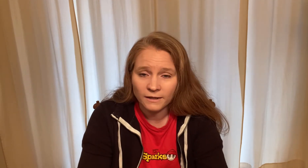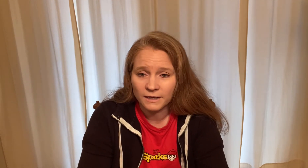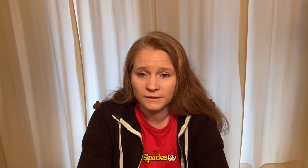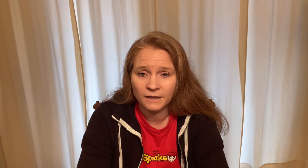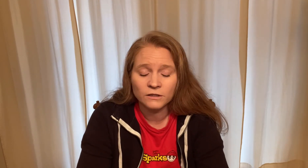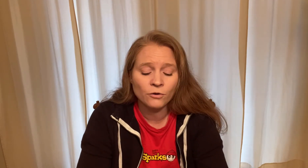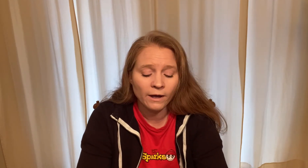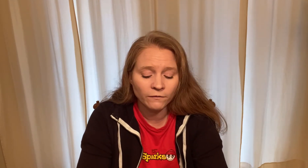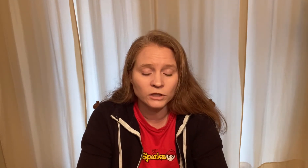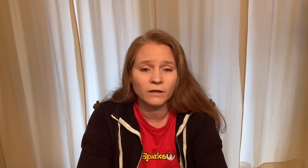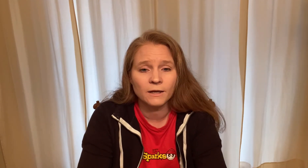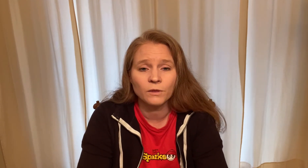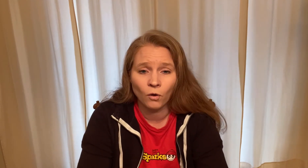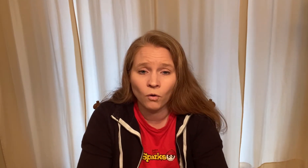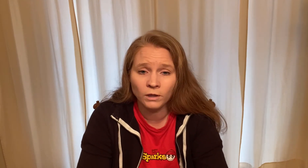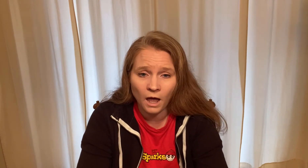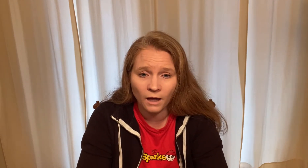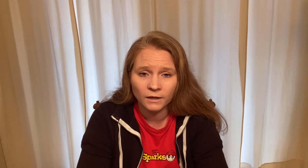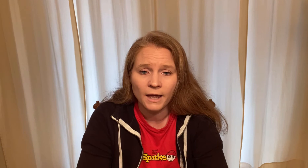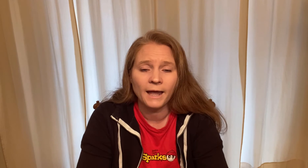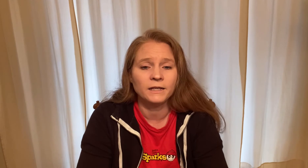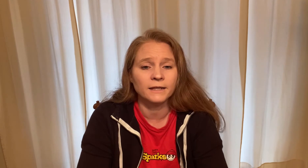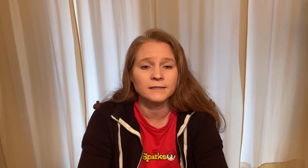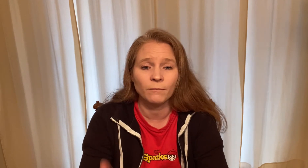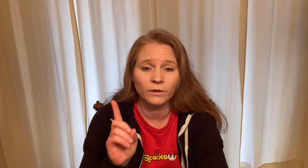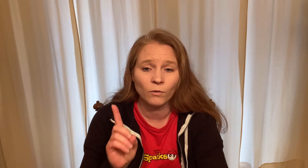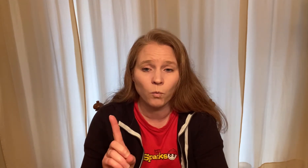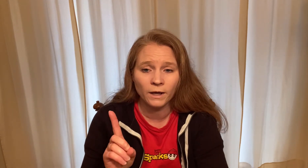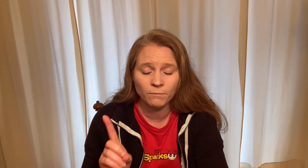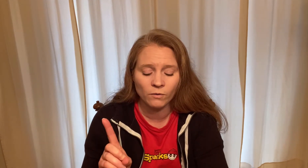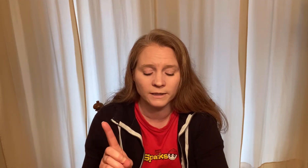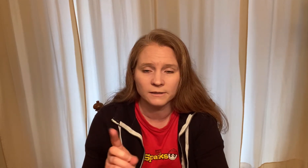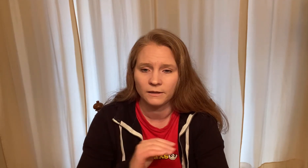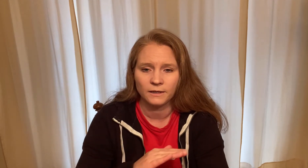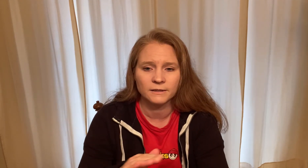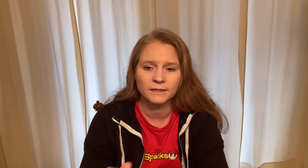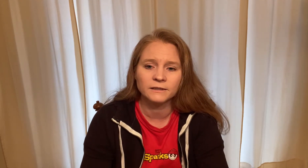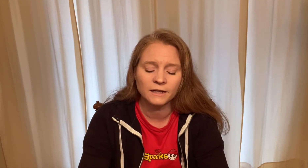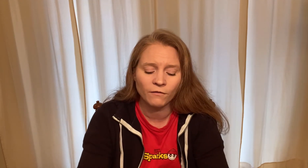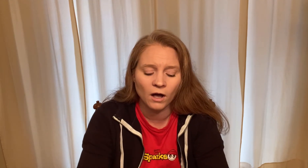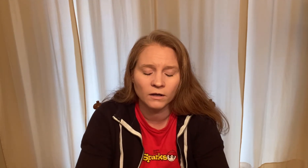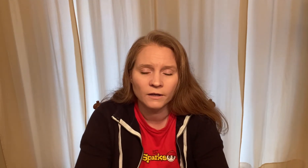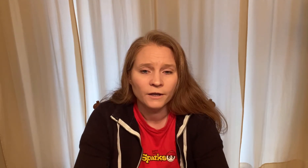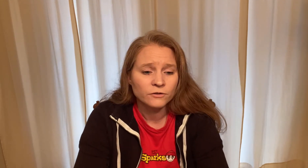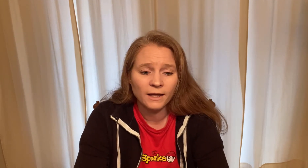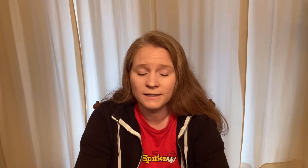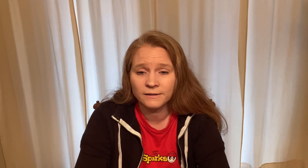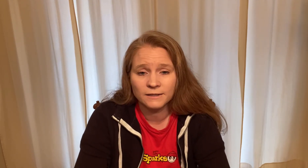tells us, "Whoever shall keep the whole law and yet stumble in one point, he is guilty of all." So that tells us we've